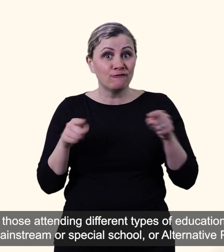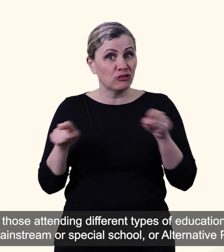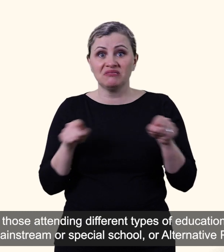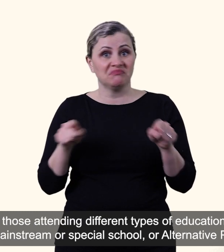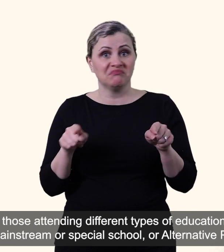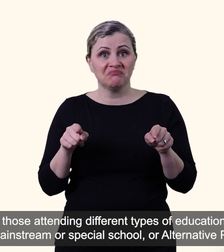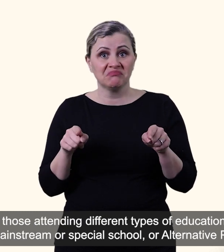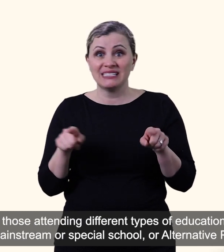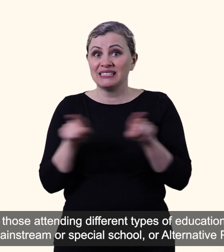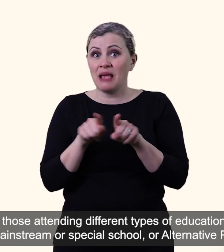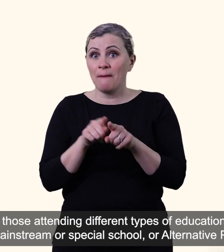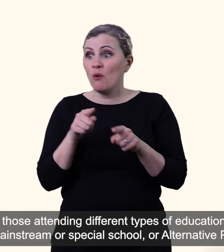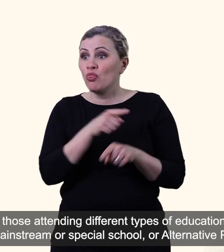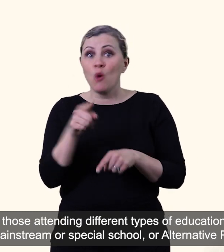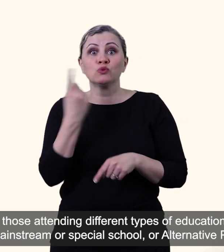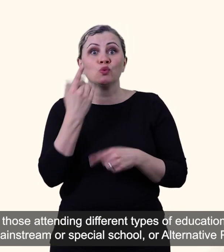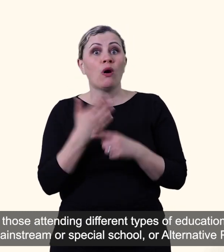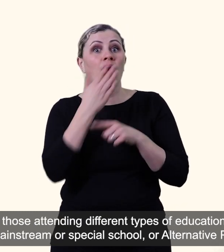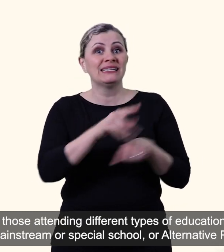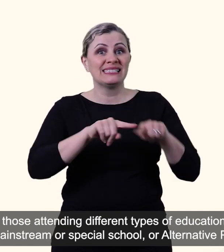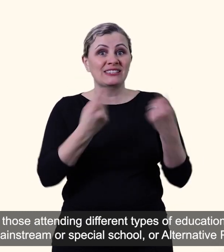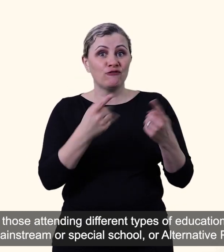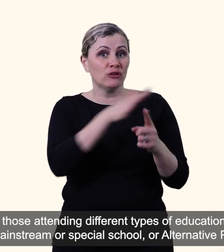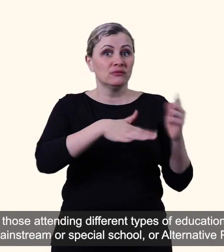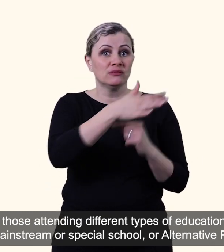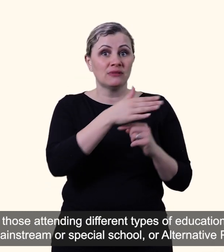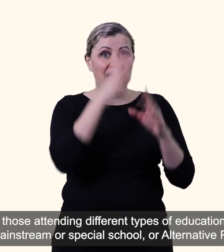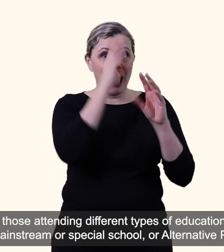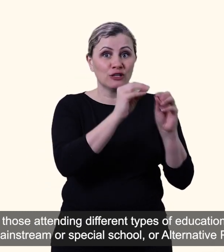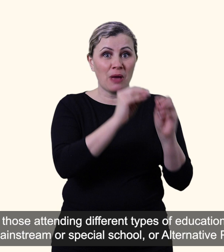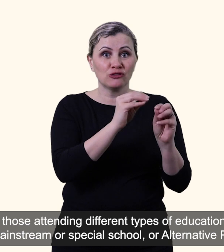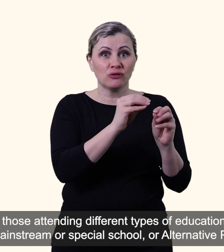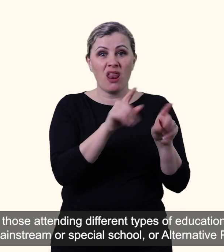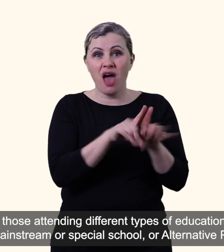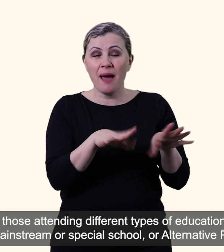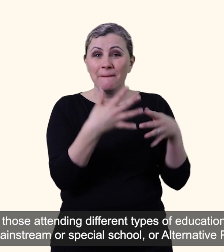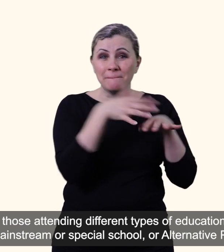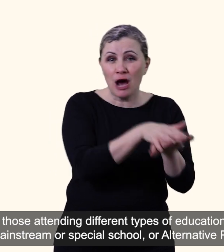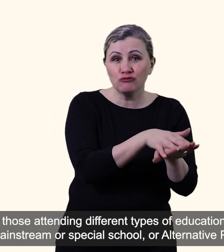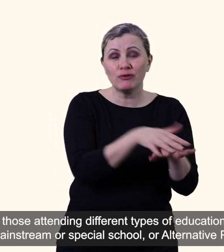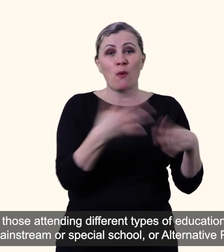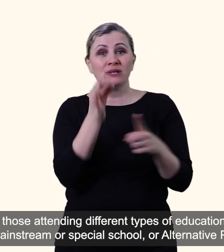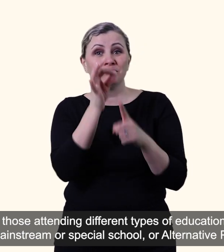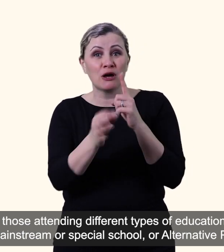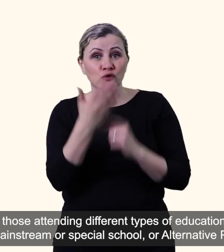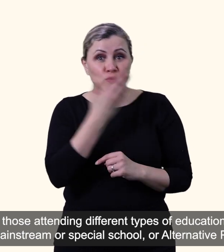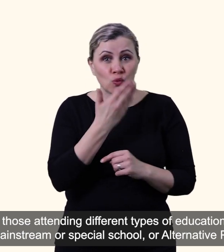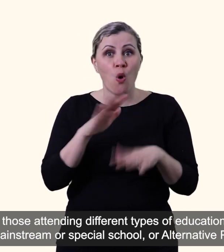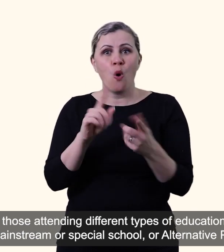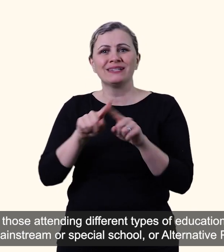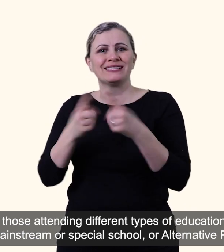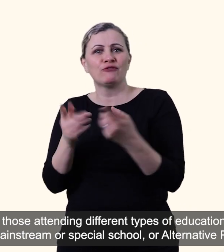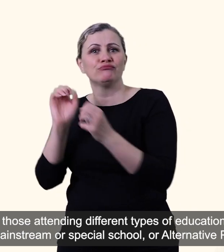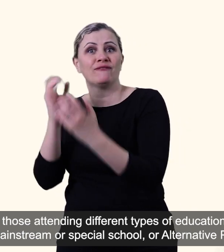nor between those attending different types of educational setting, whether a mainstream or special school, or alternative